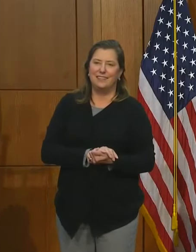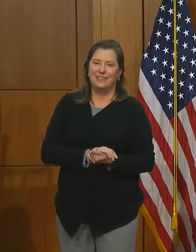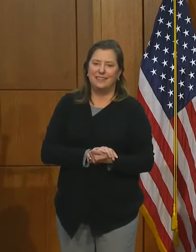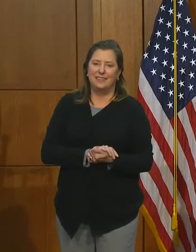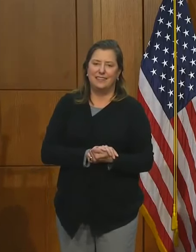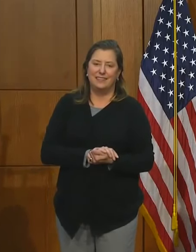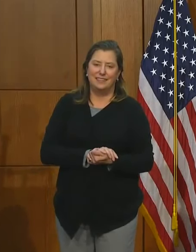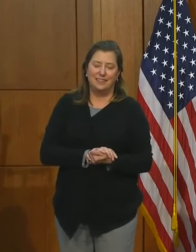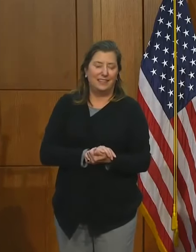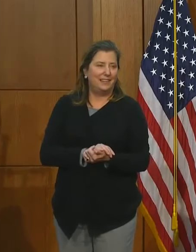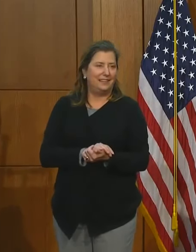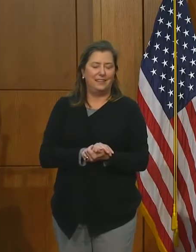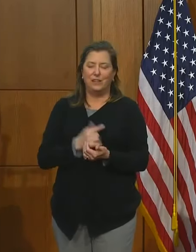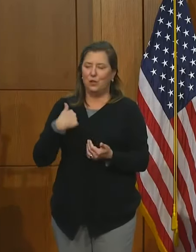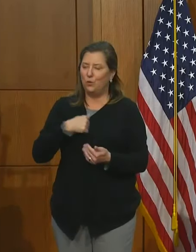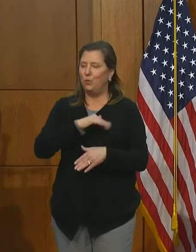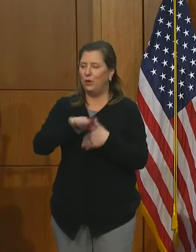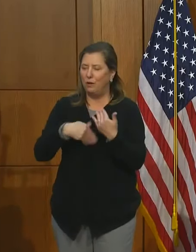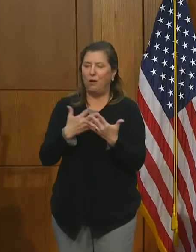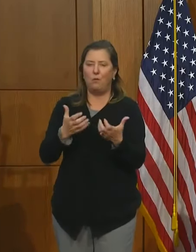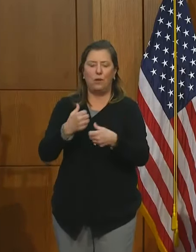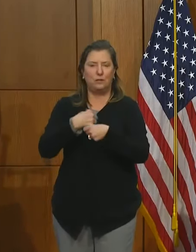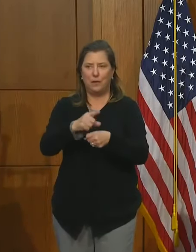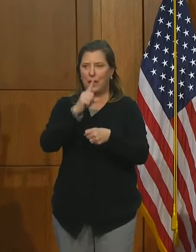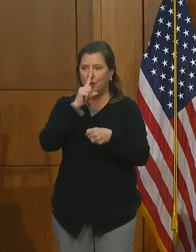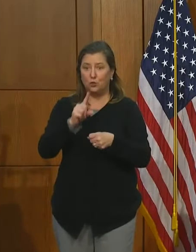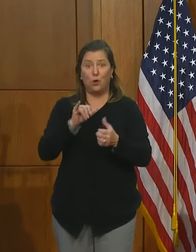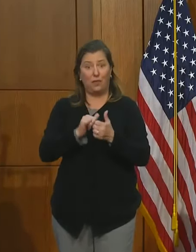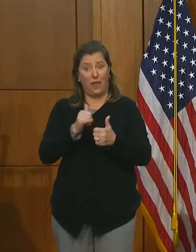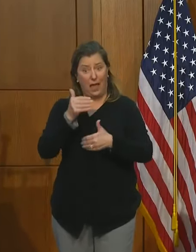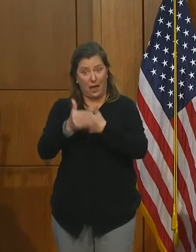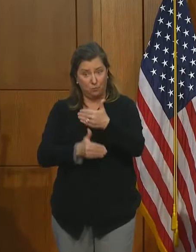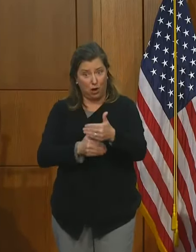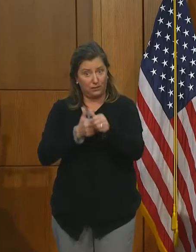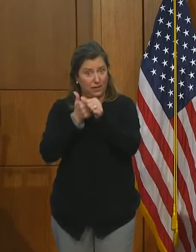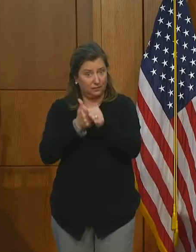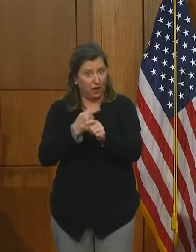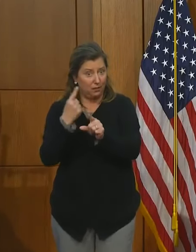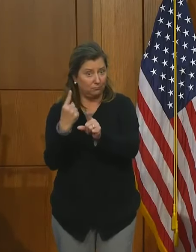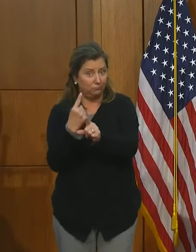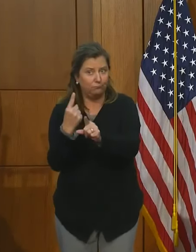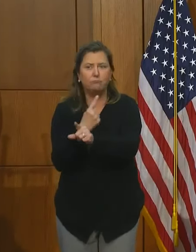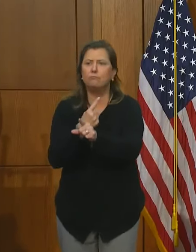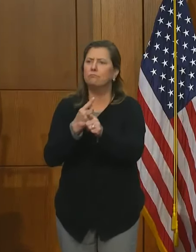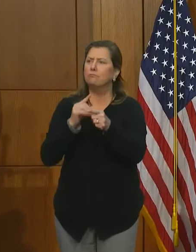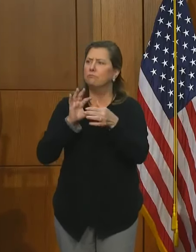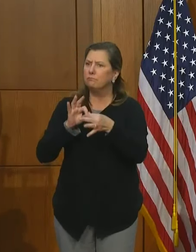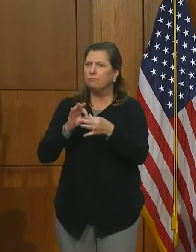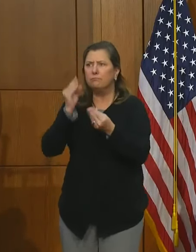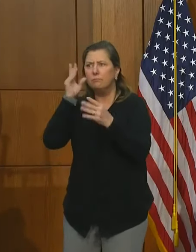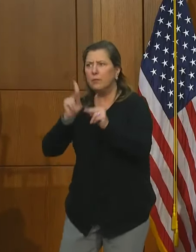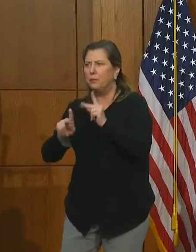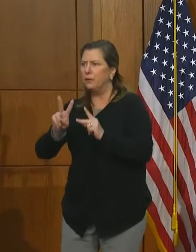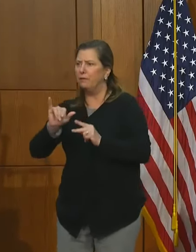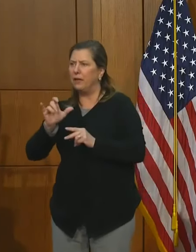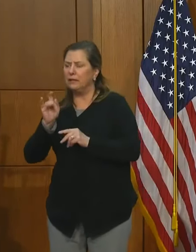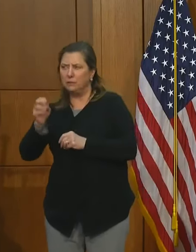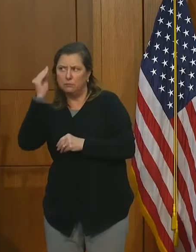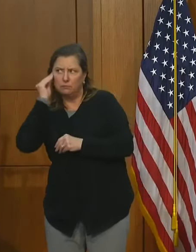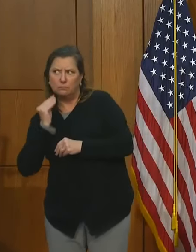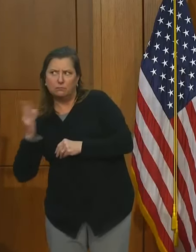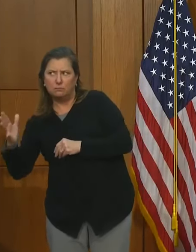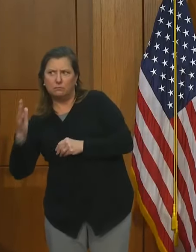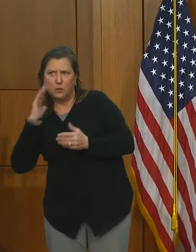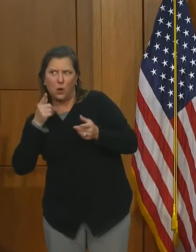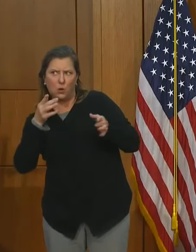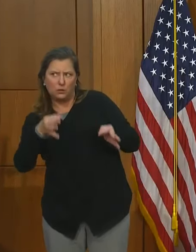And we, you know, we're all interested in making sure the processes were followed, certainly in terms of victim notification. That's very important to the parole board.